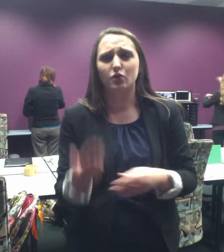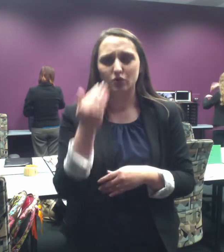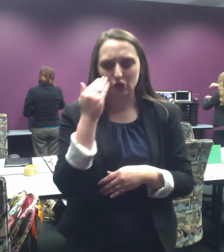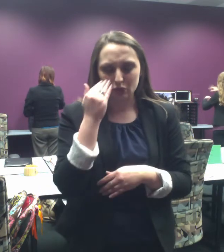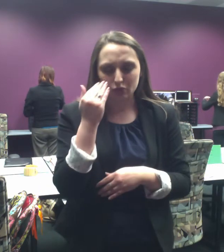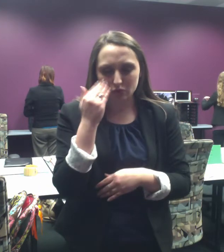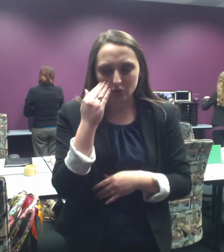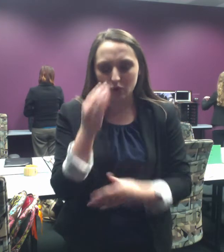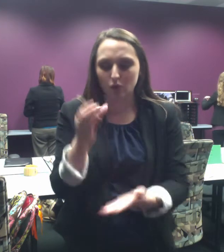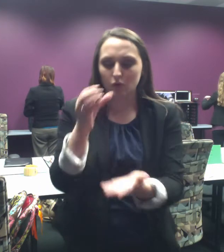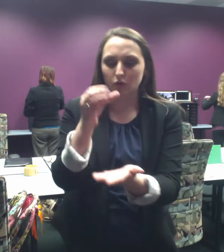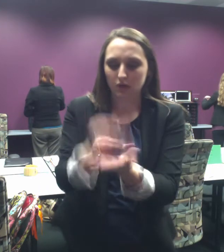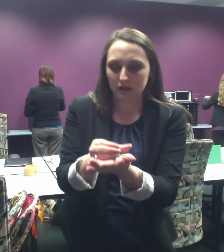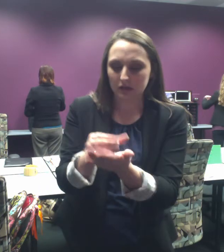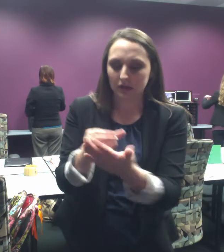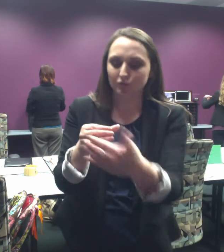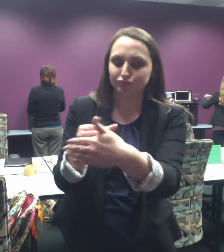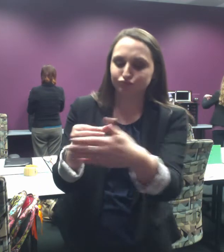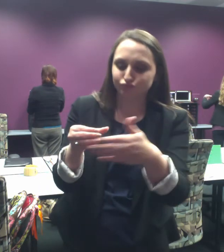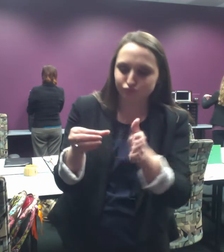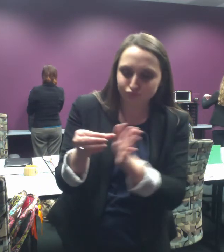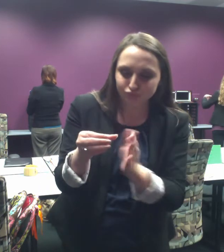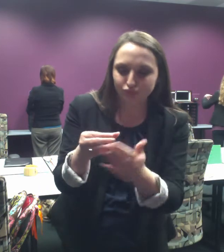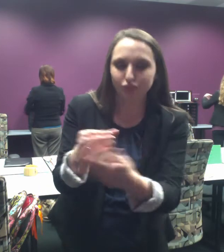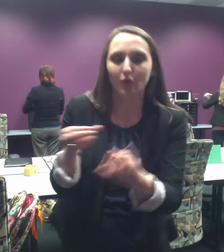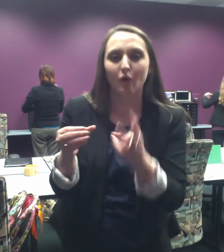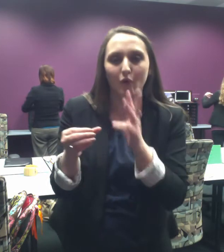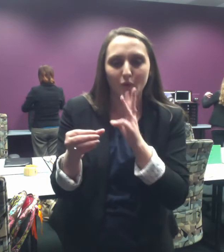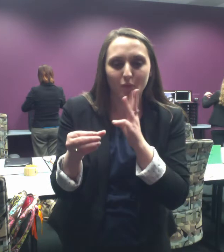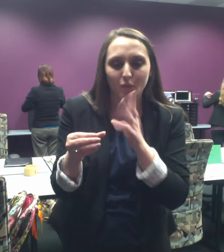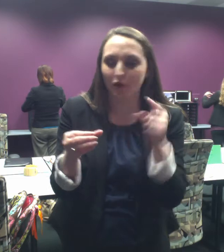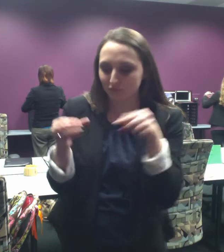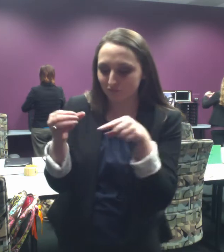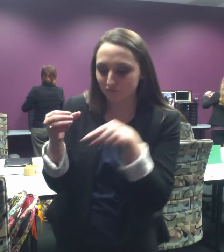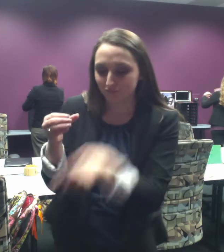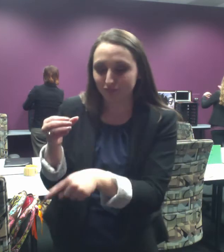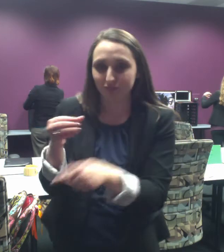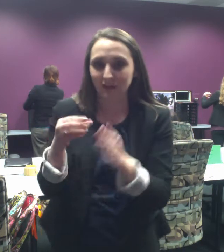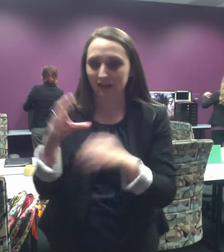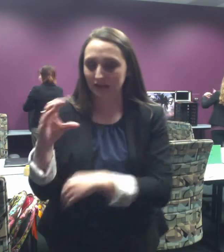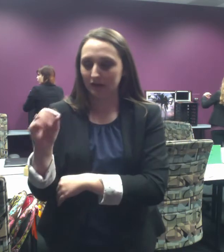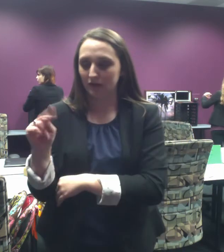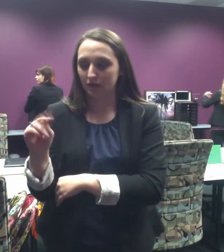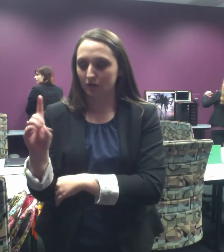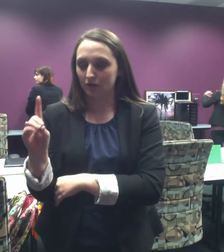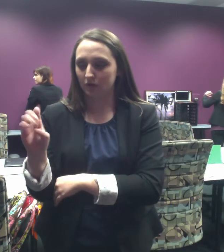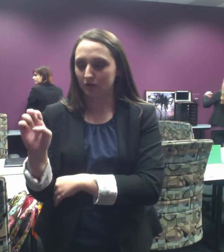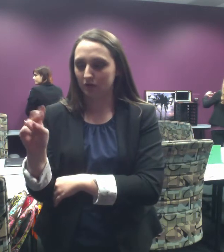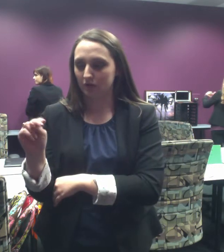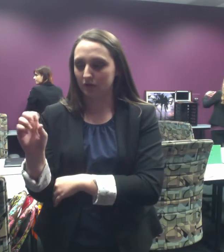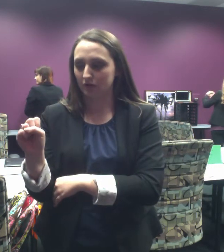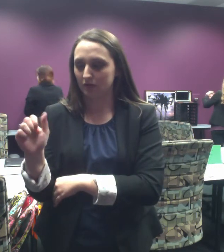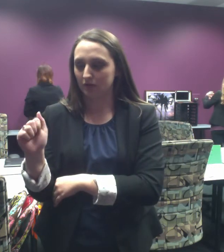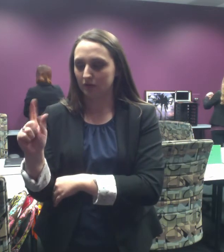This is my question I posed to you. TJ, what do you think? If I take this Pepsi can, and right now, I can pick it up and feel it, and it's got water on the outside